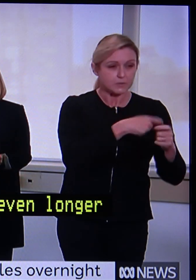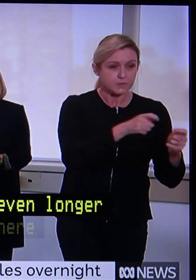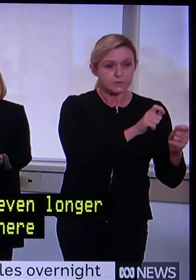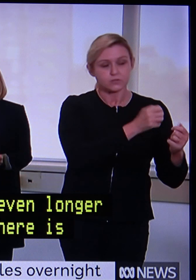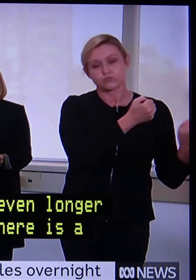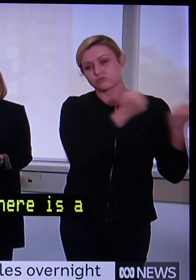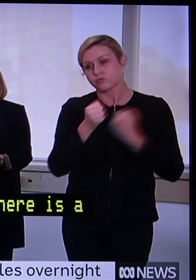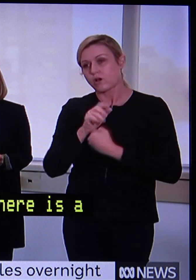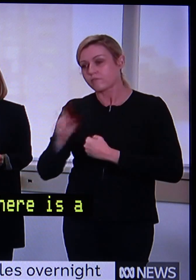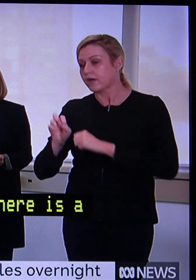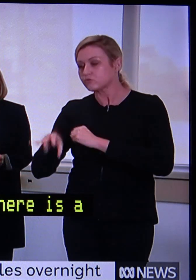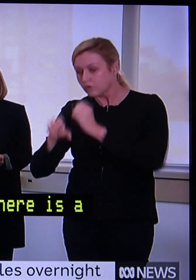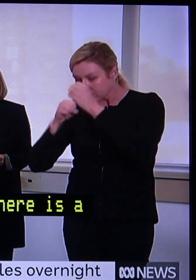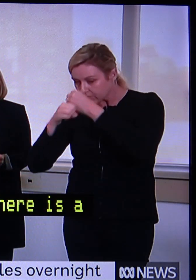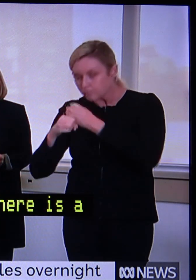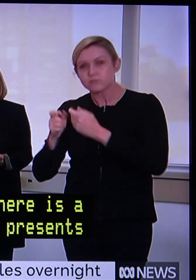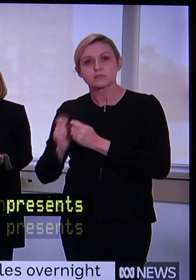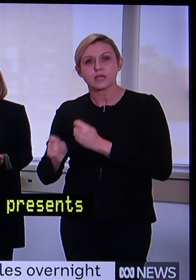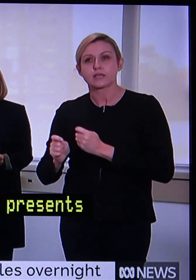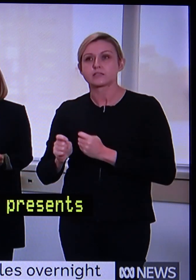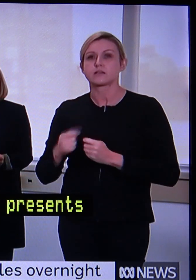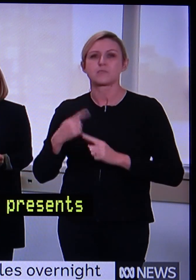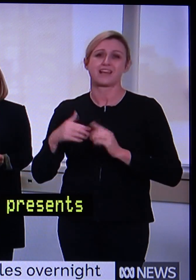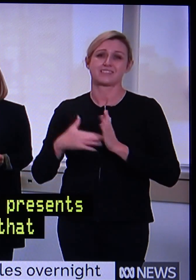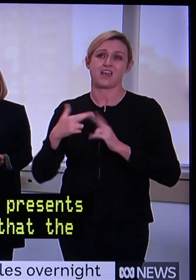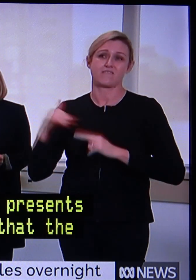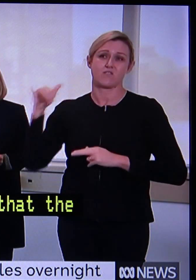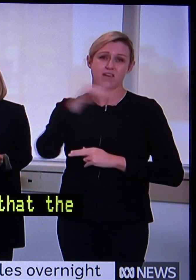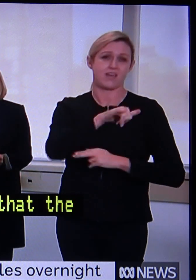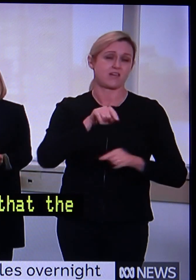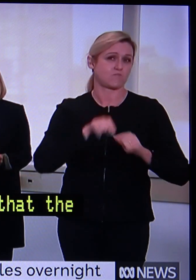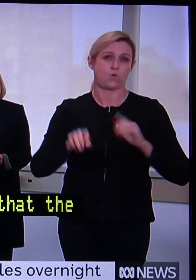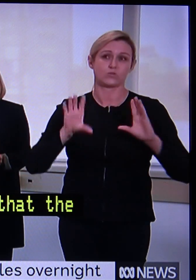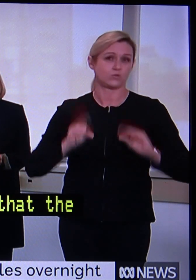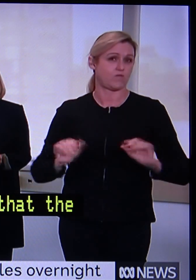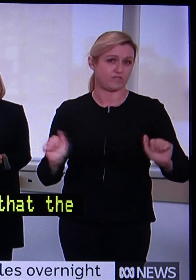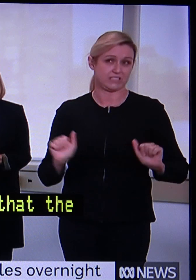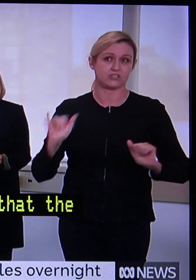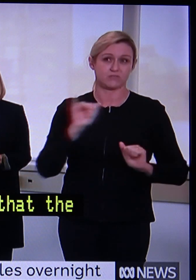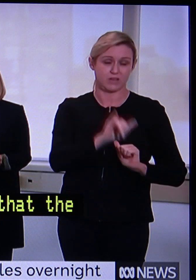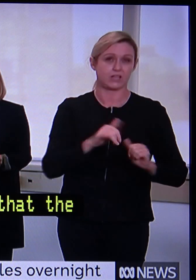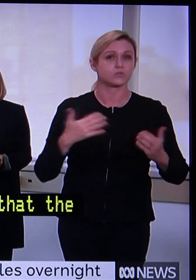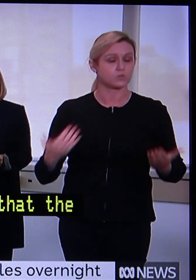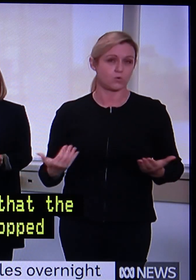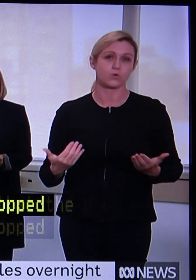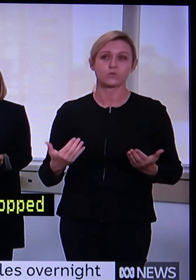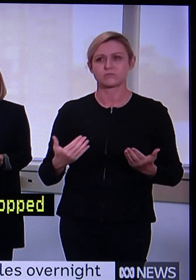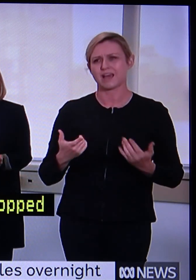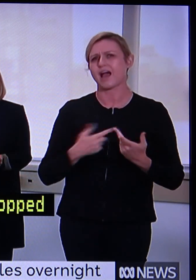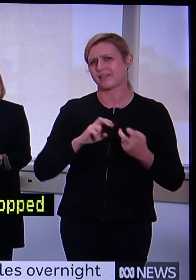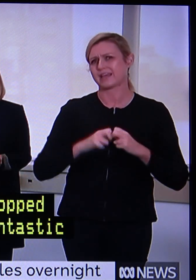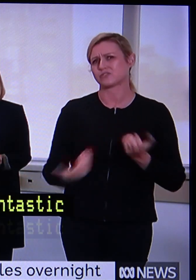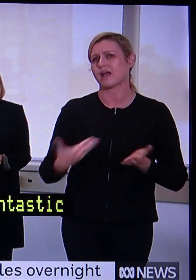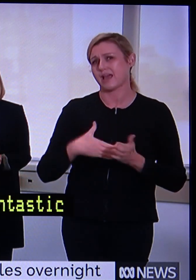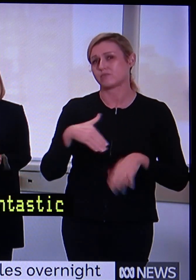the airlines have largely stopped travelling across our fantastic state. So this particular testing kit,